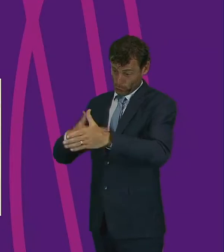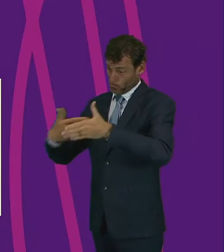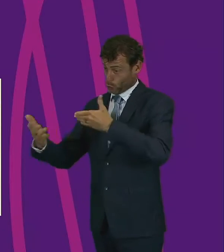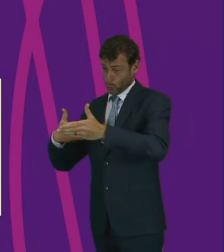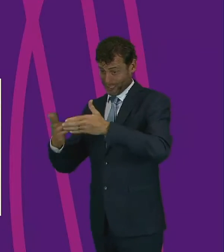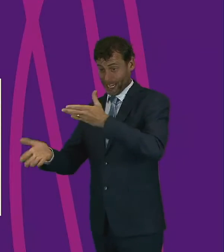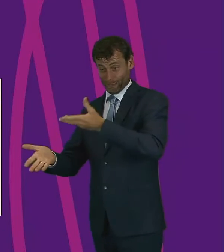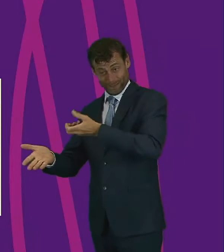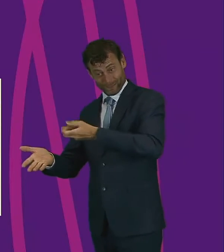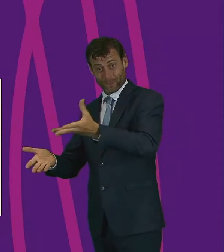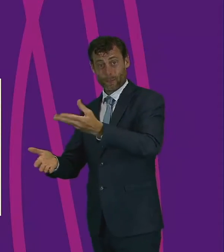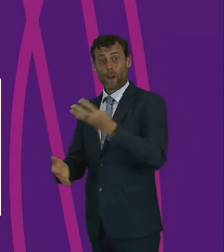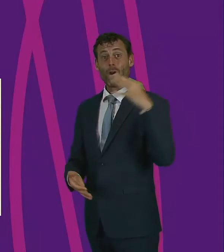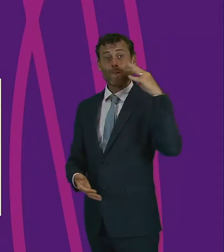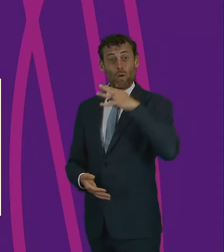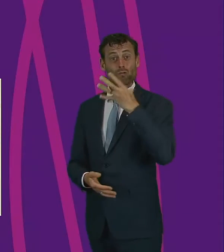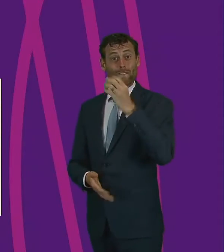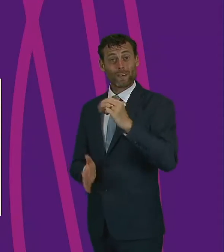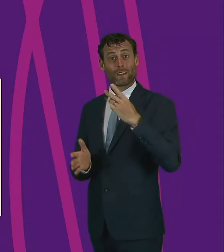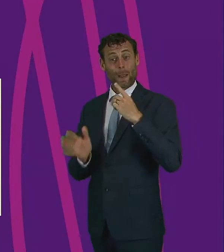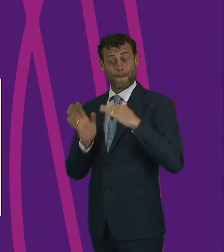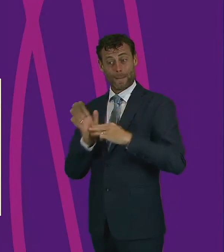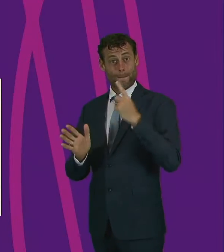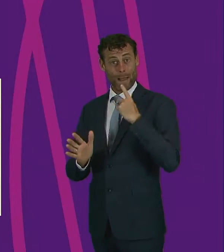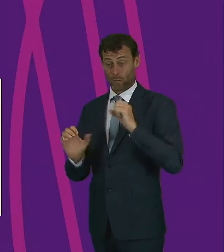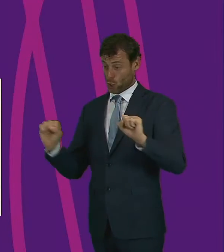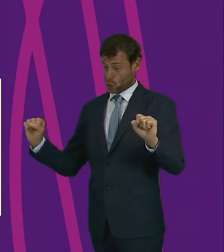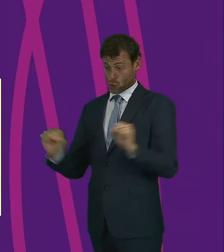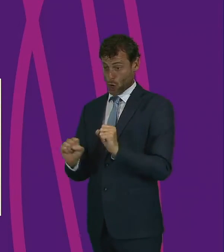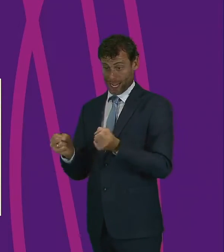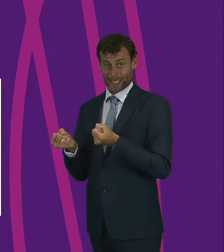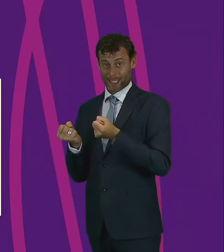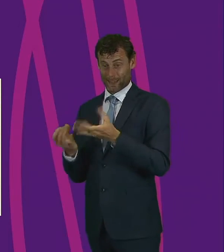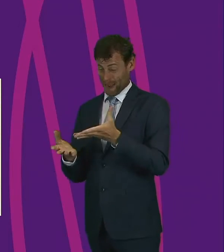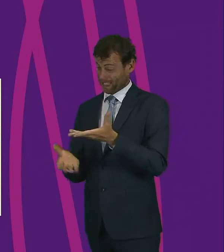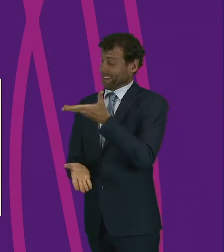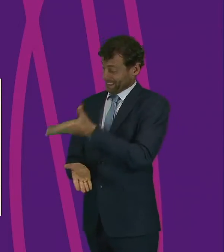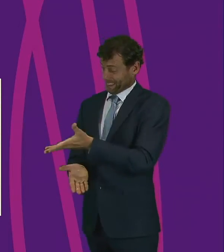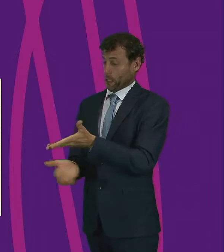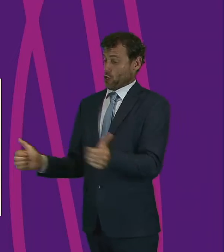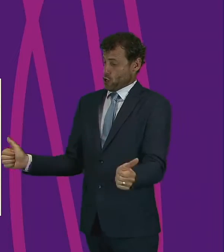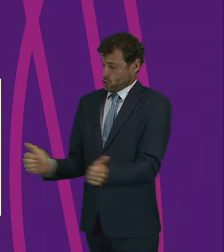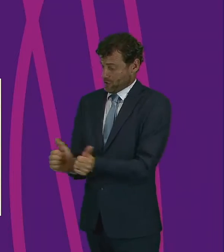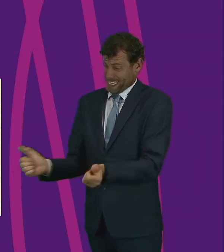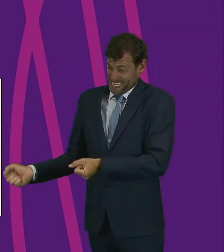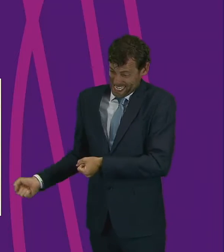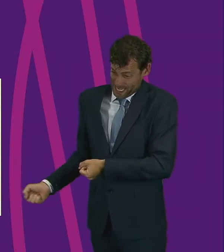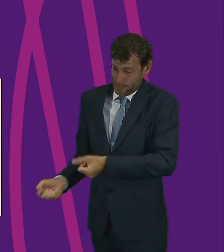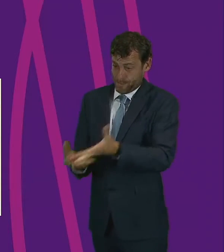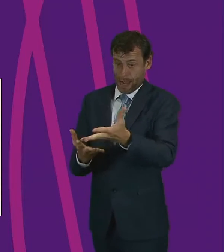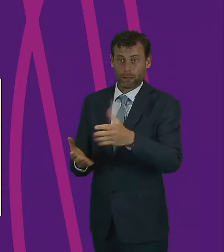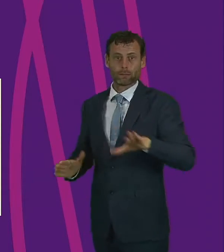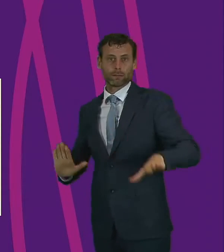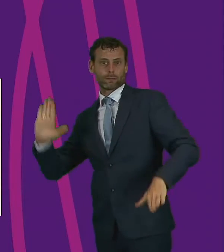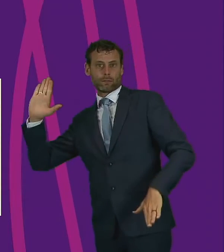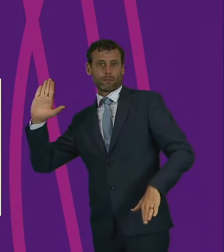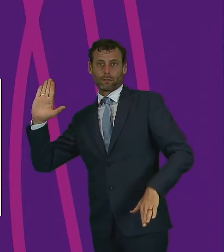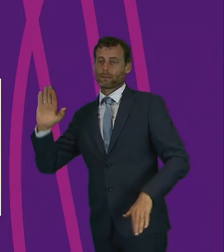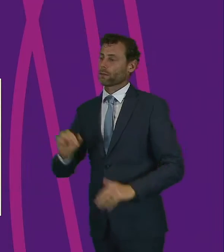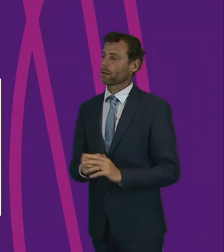than £450 million still not yet committed. Let's get that out the door. Secondly, very